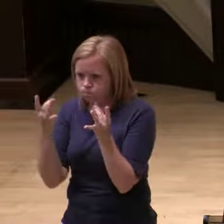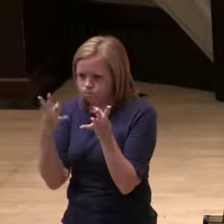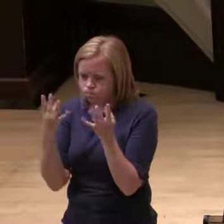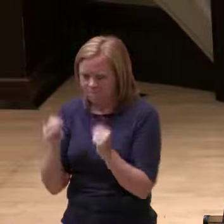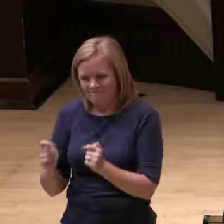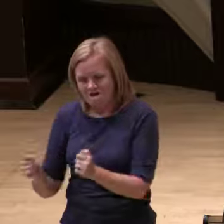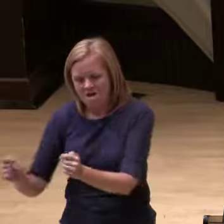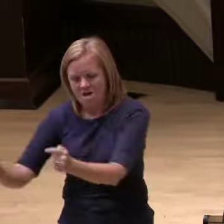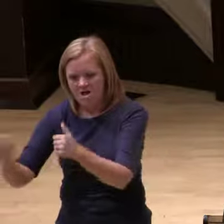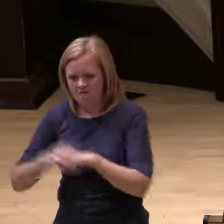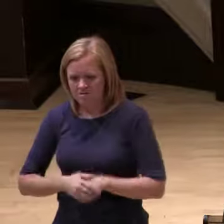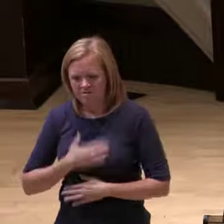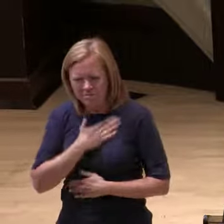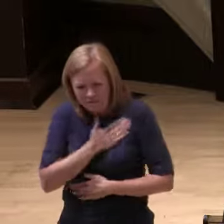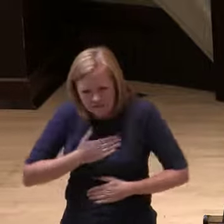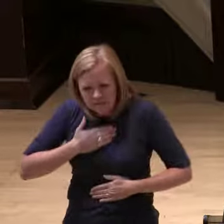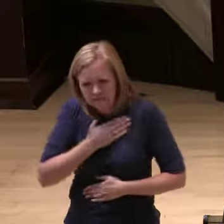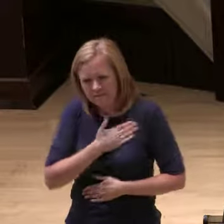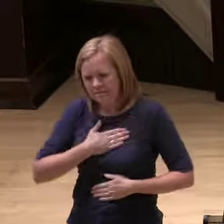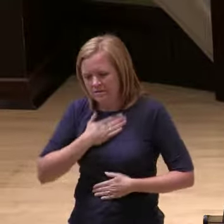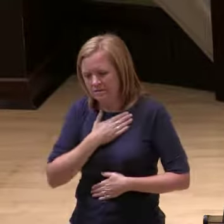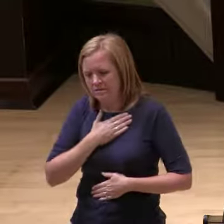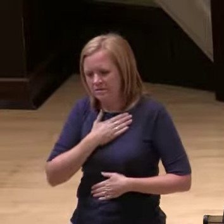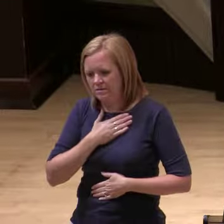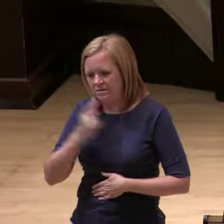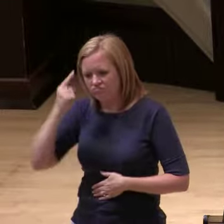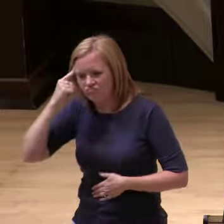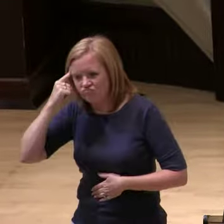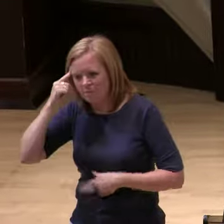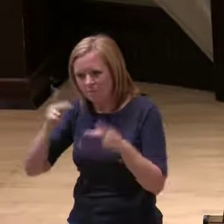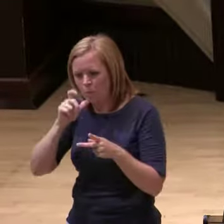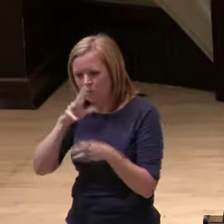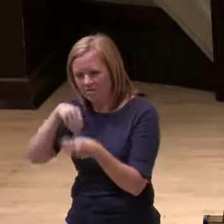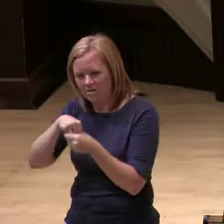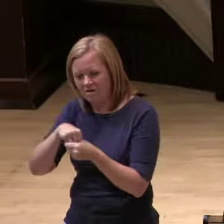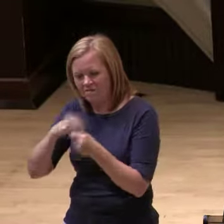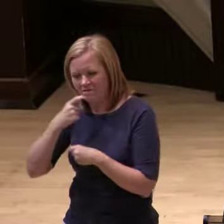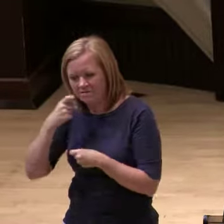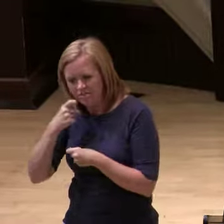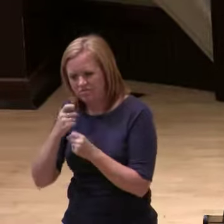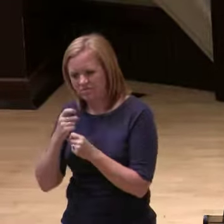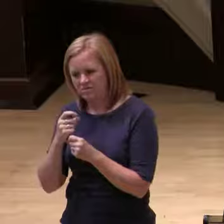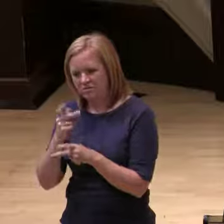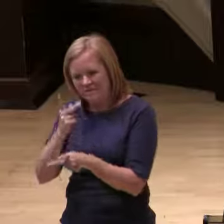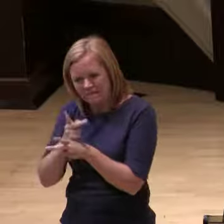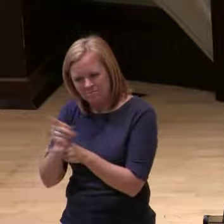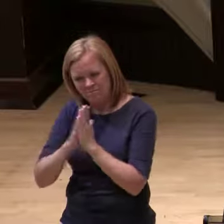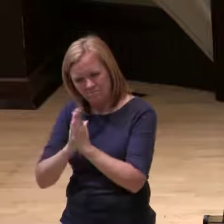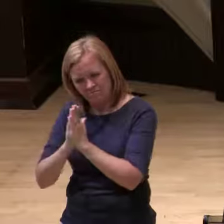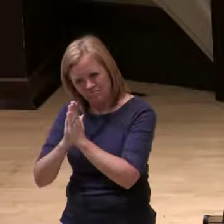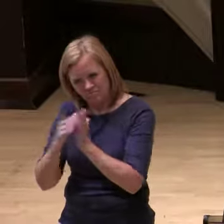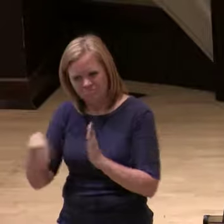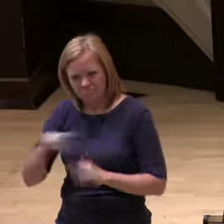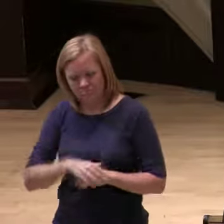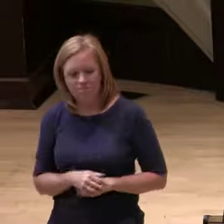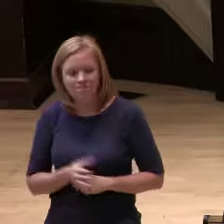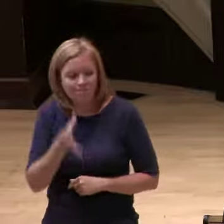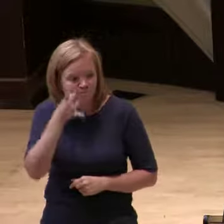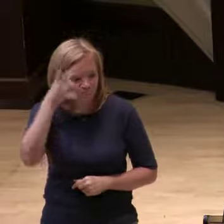rate. Please keep those in active addiction and their families in your prayers. And parents,